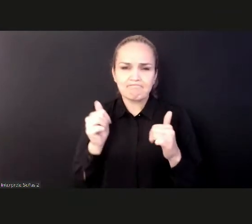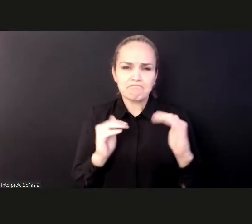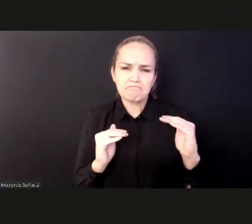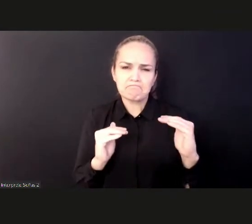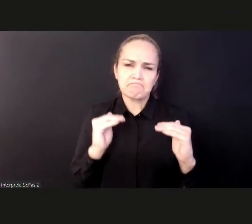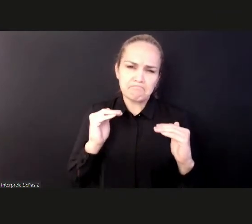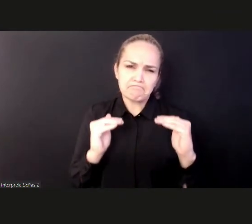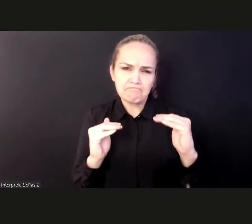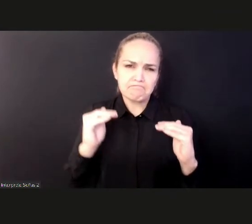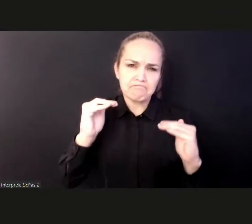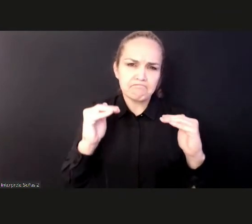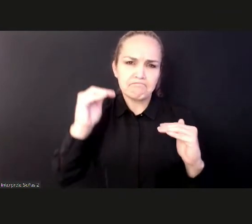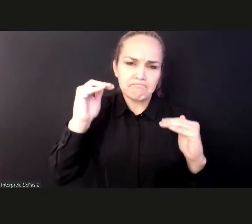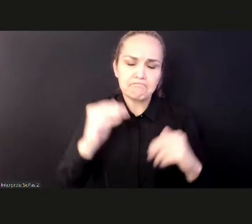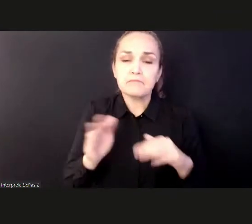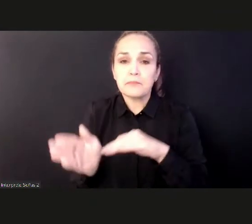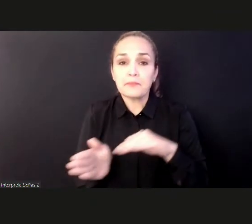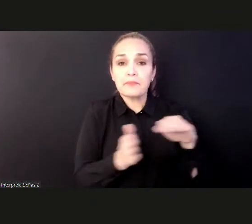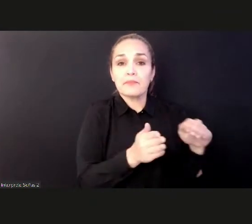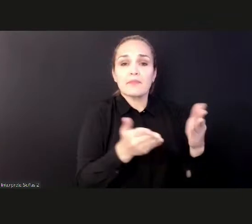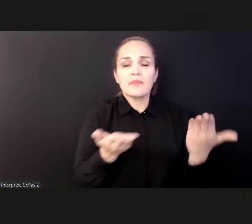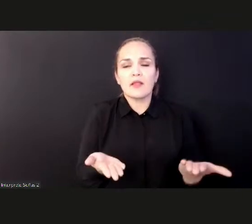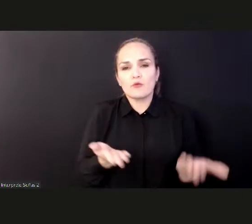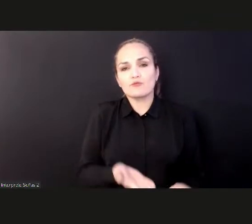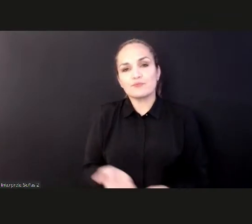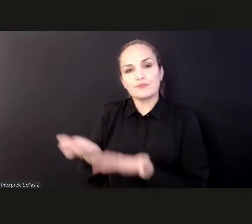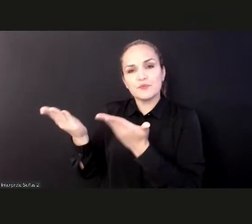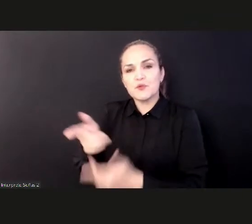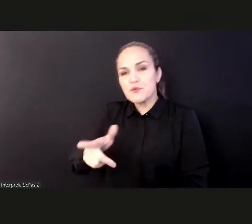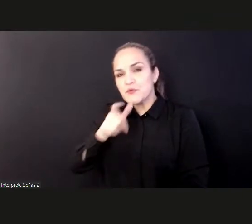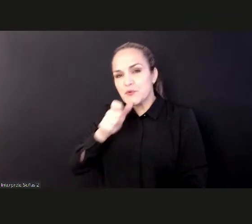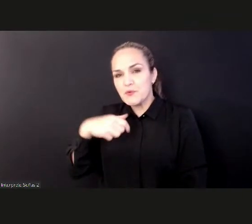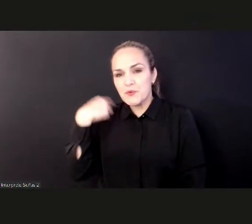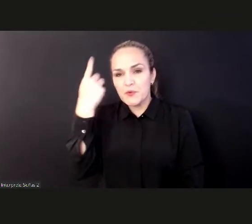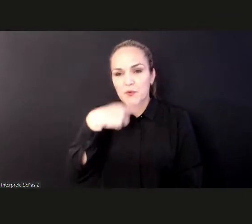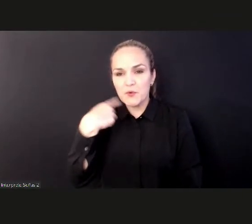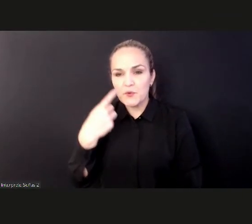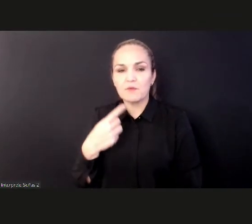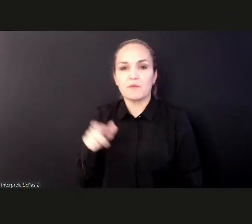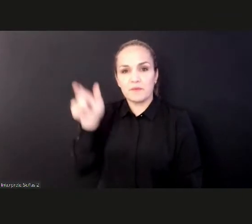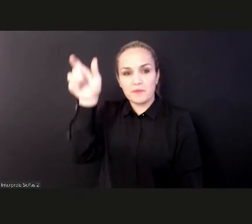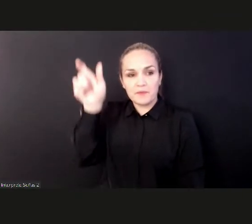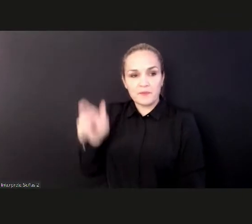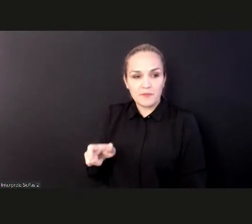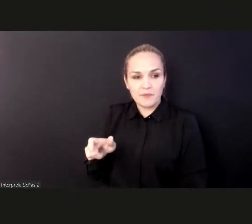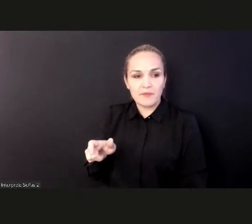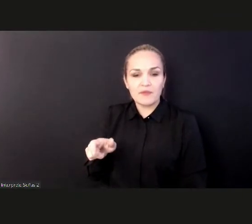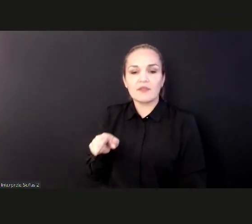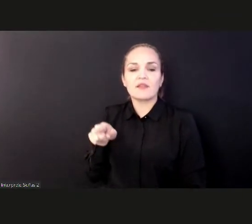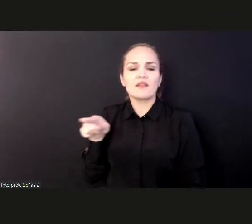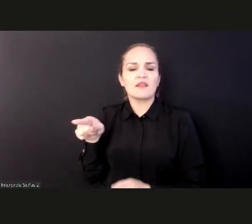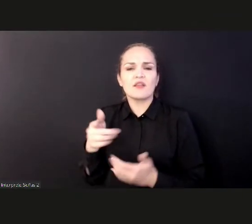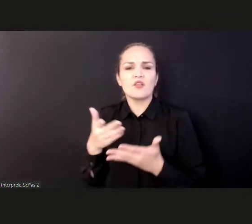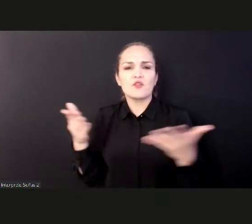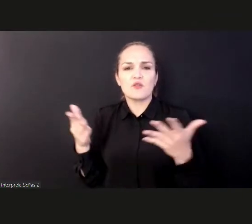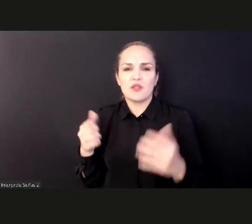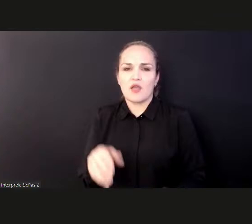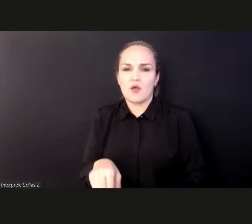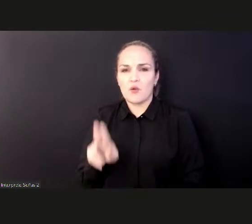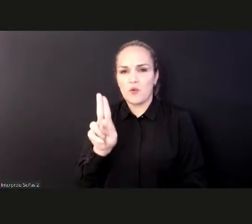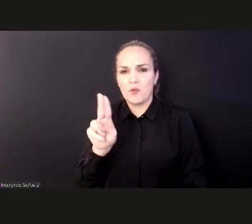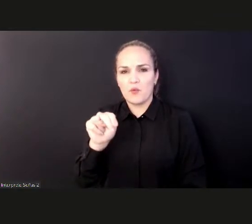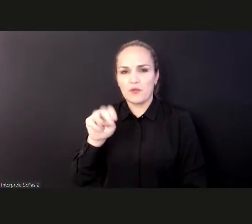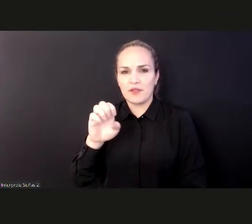the floor on to Mr. Geoffrey Magnara of UNECA. And please, can you tell us something about